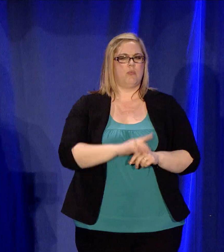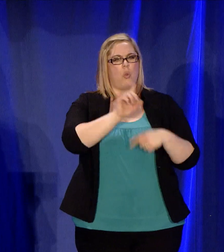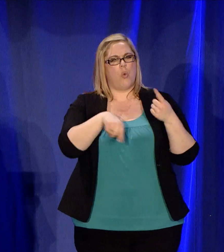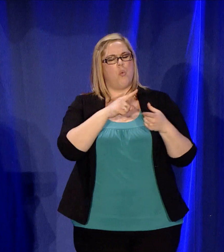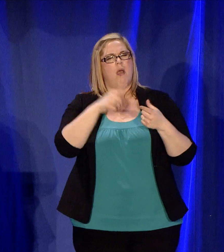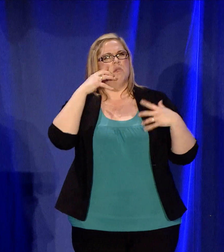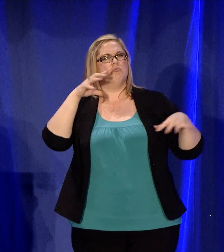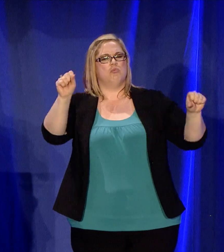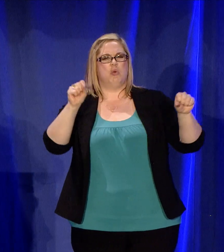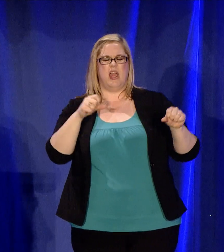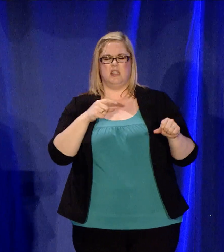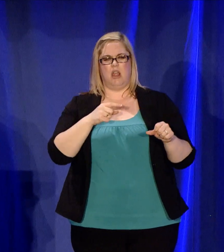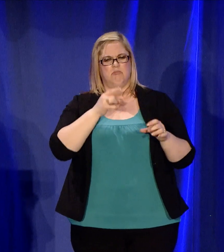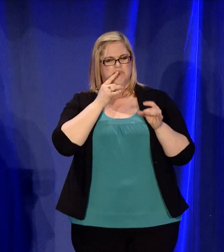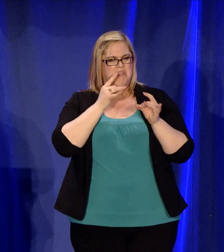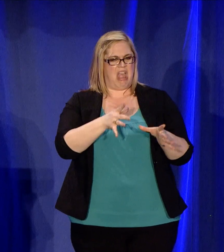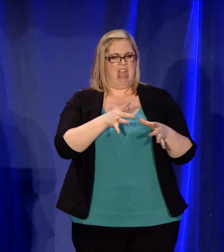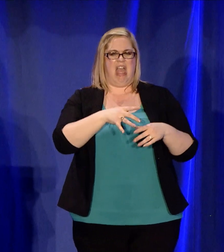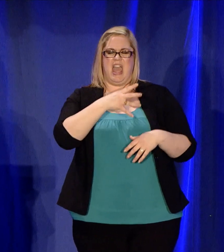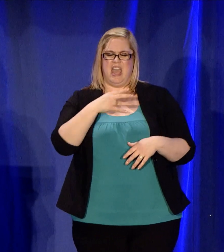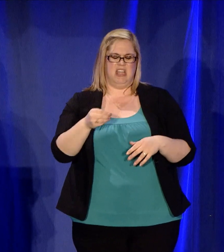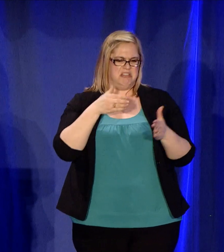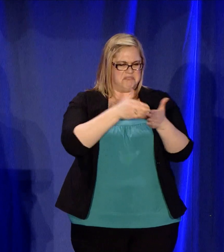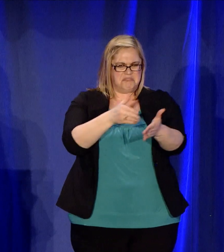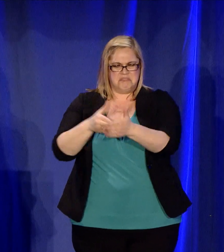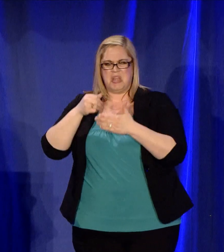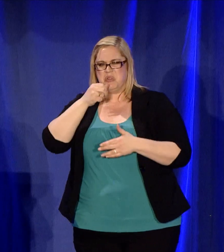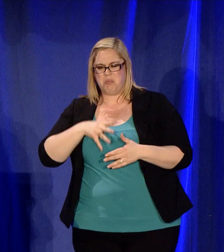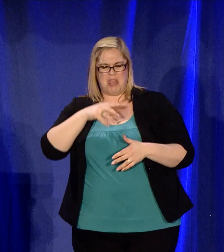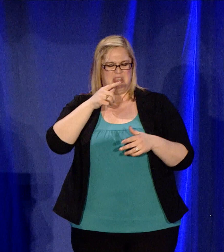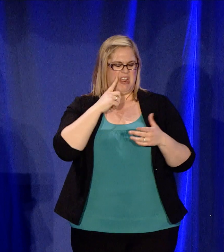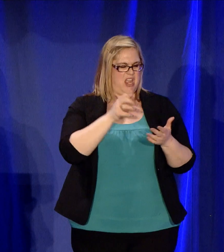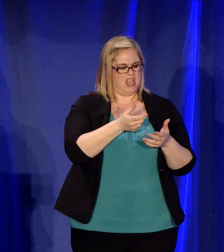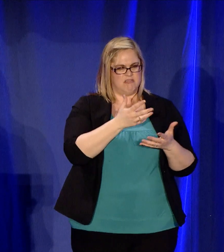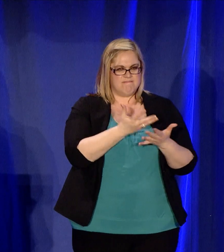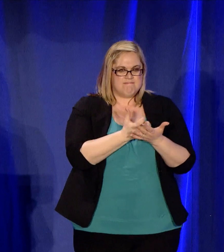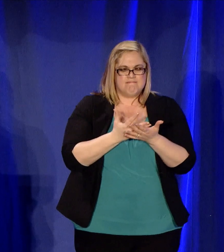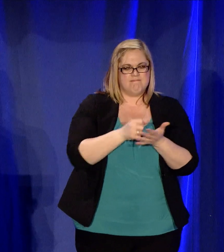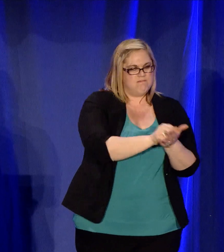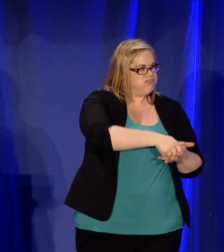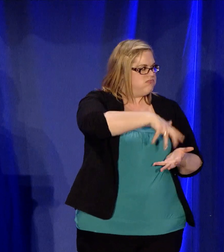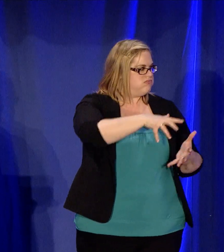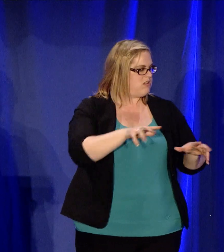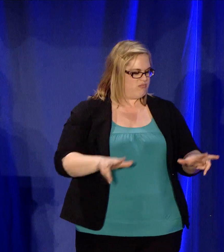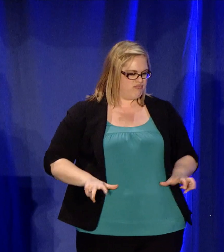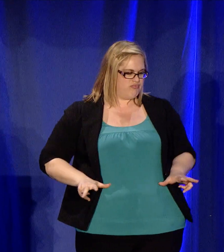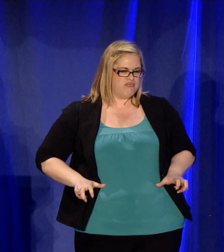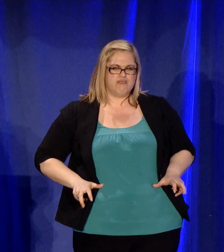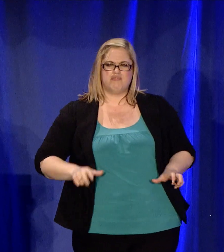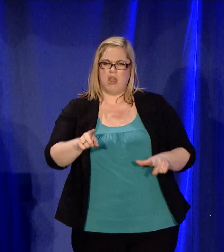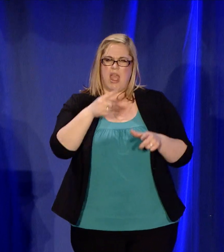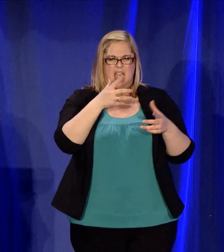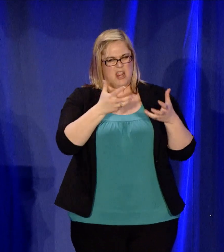president brings hatred and bigotry, Breitbart and Bannon, Gorka and greed into the Oval Office, when he would make acceptable that which